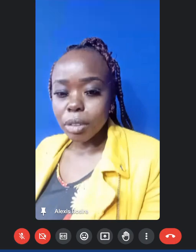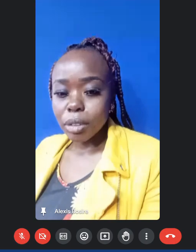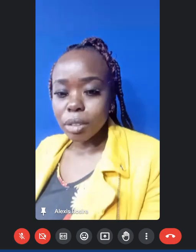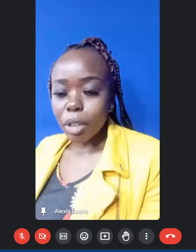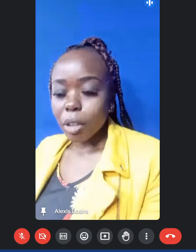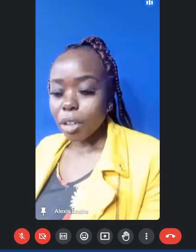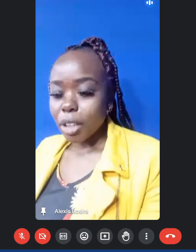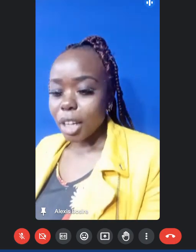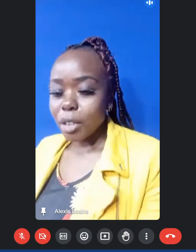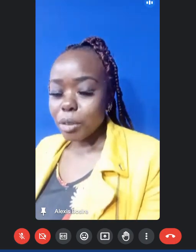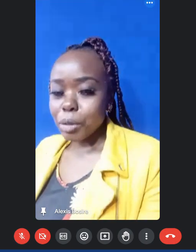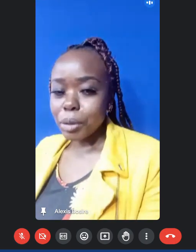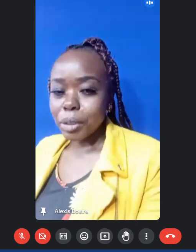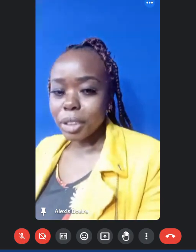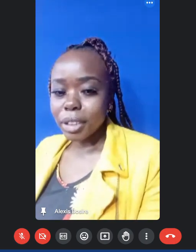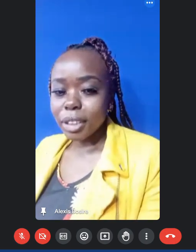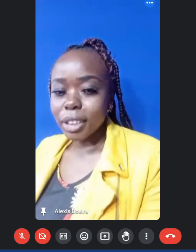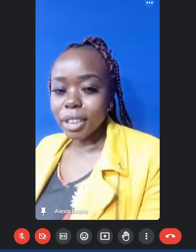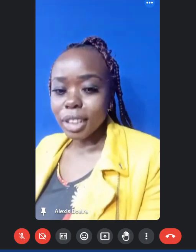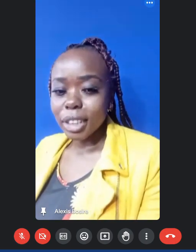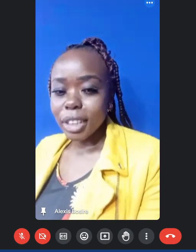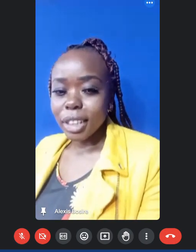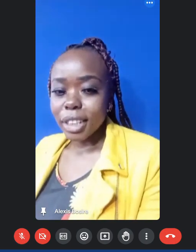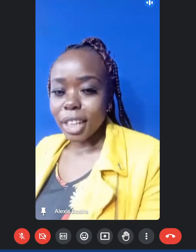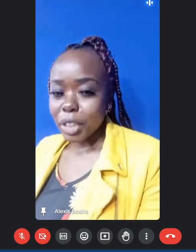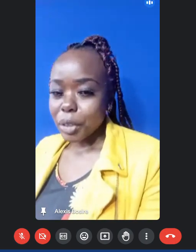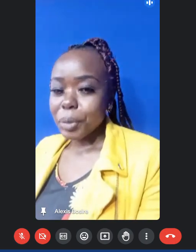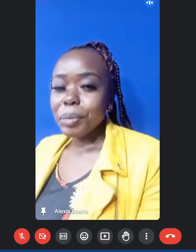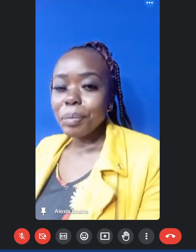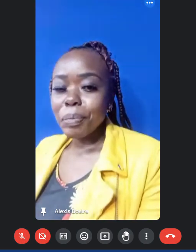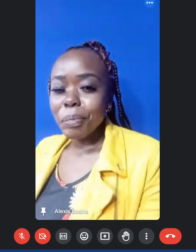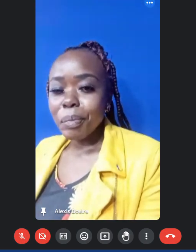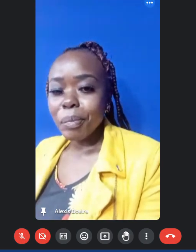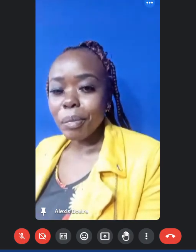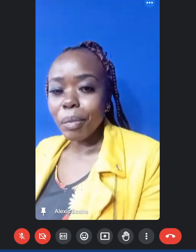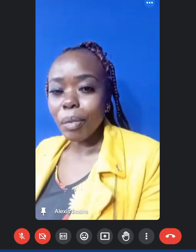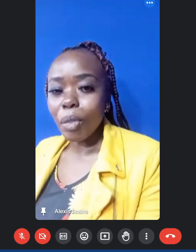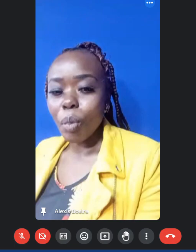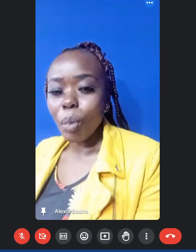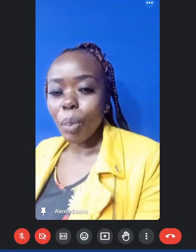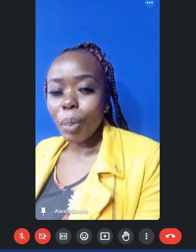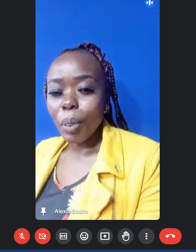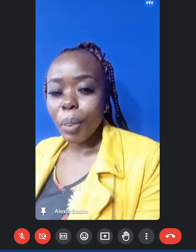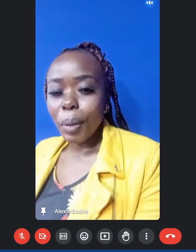presentation. Oh, thank you. Thank you.